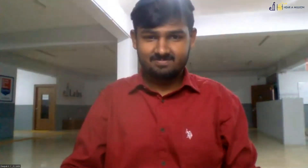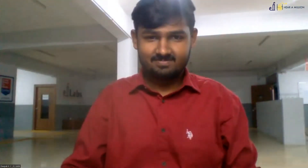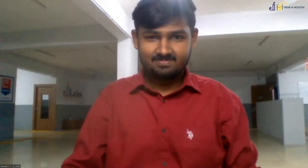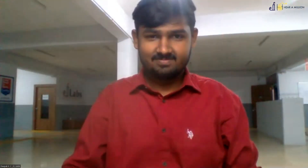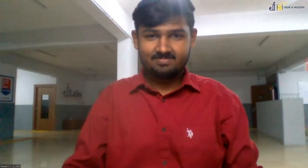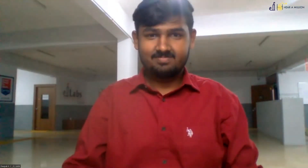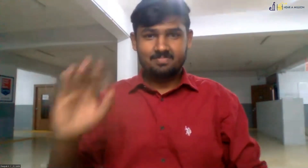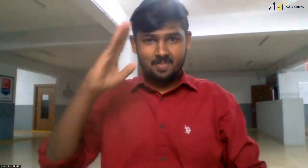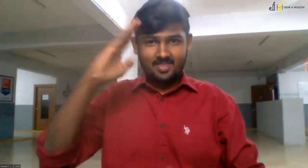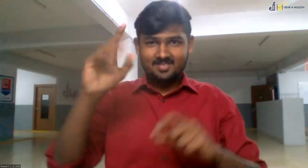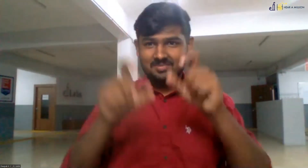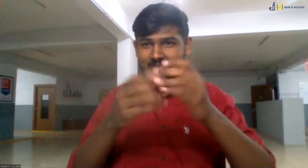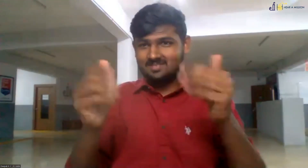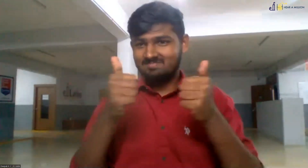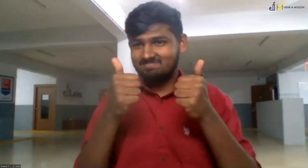Everyone is doing great.